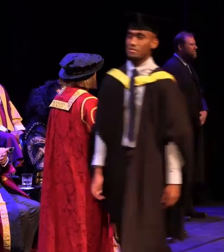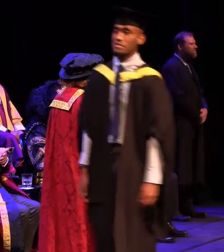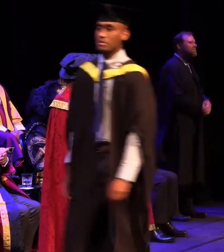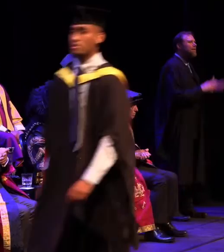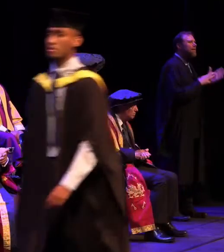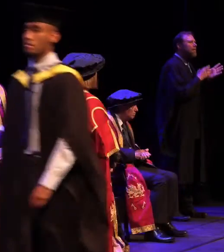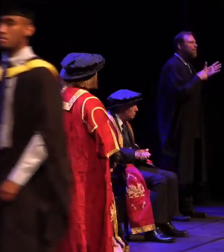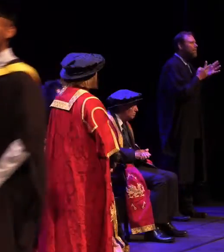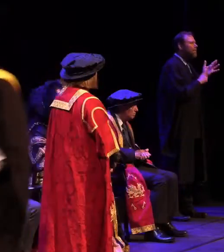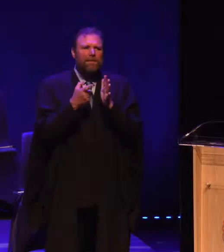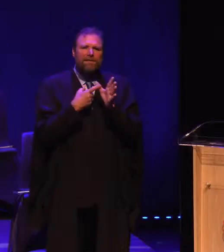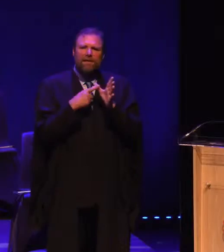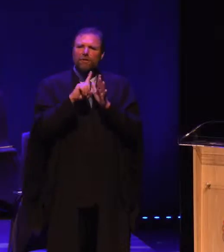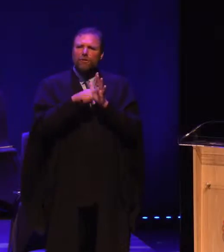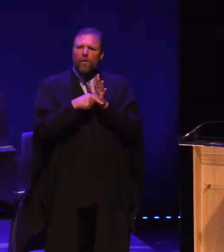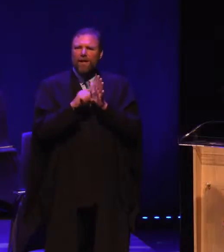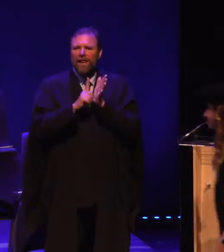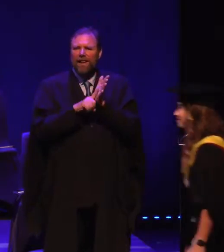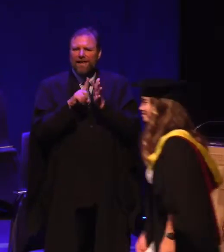Matilda Joanna Lee.